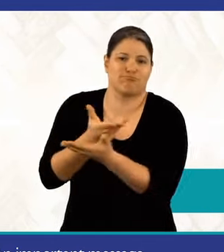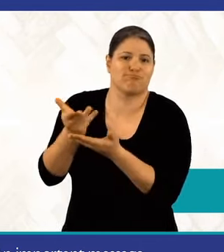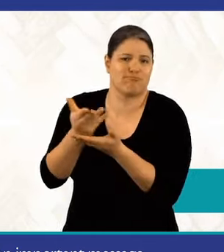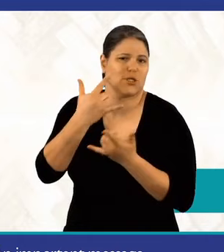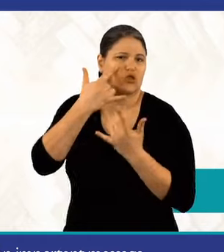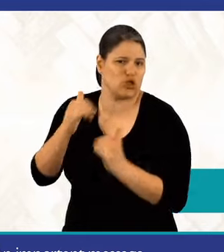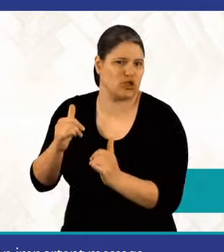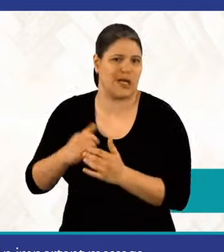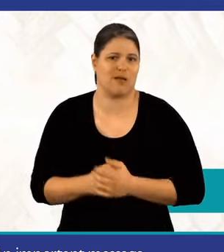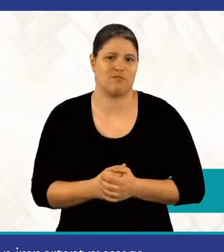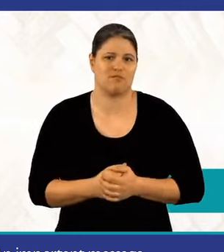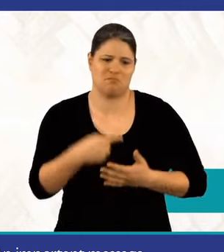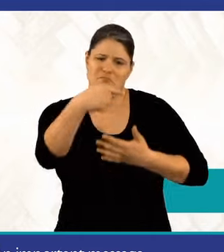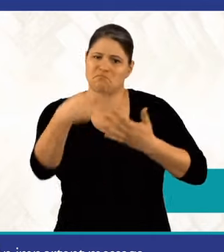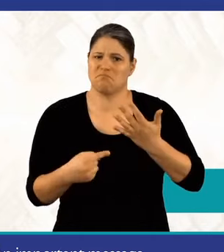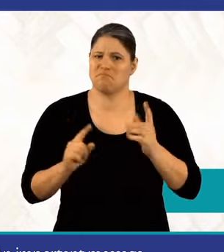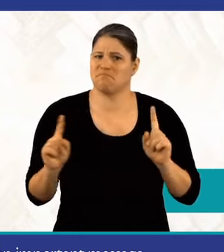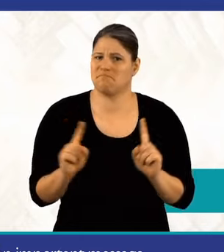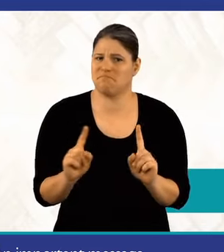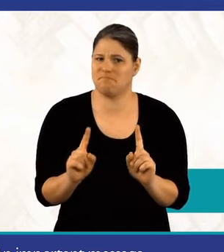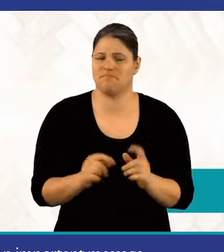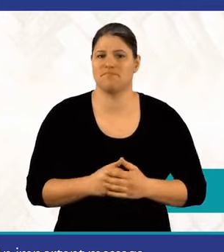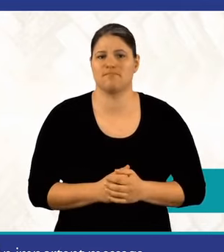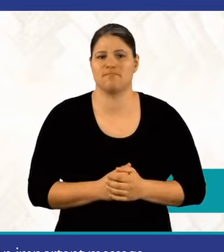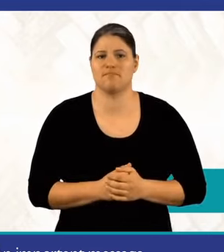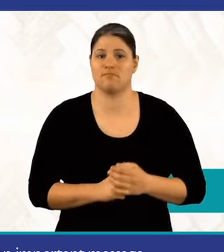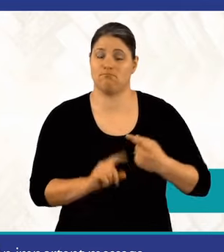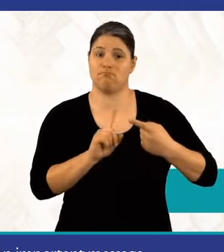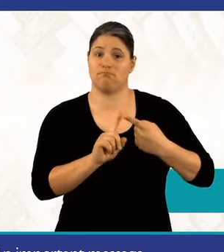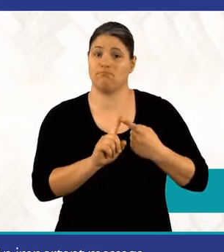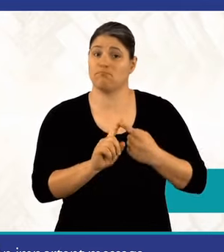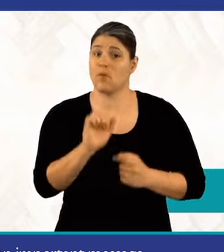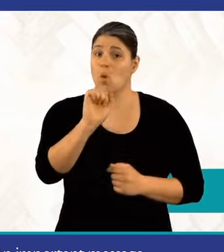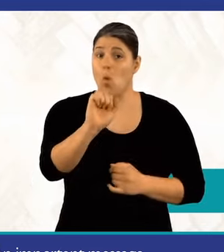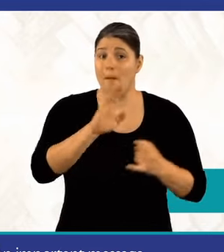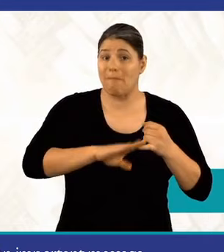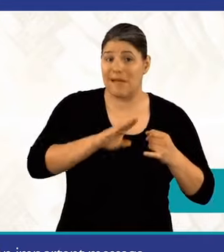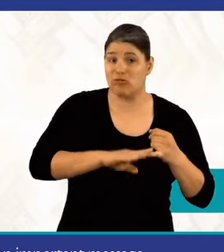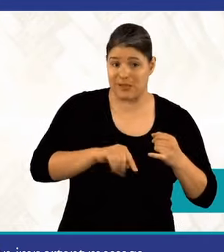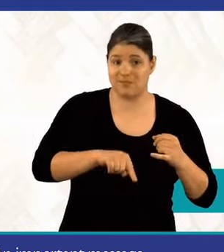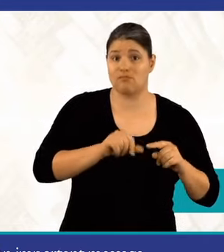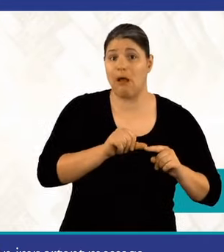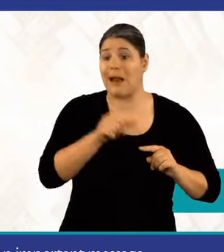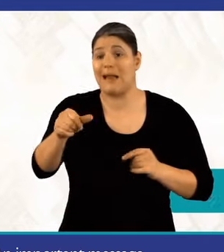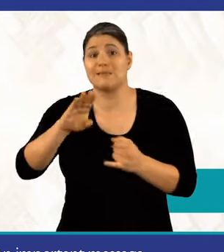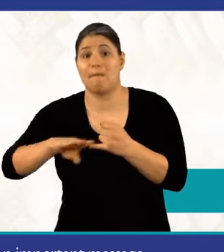See your doctor if you have bleeding or spotting between menstrual periods,